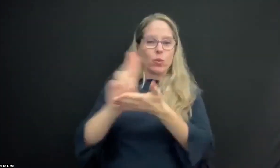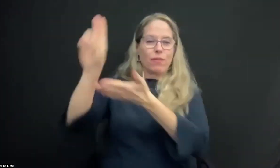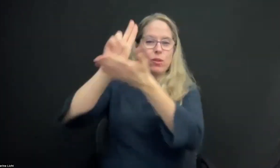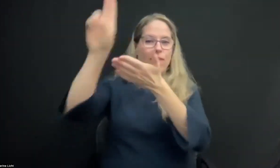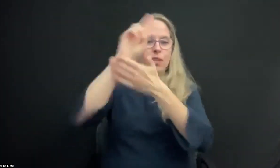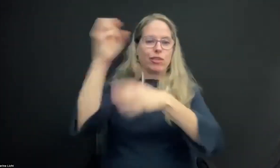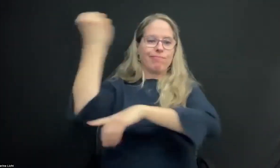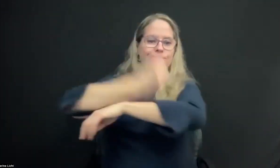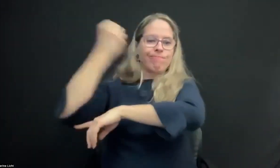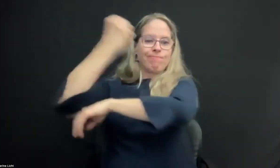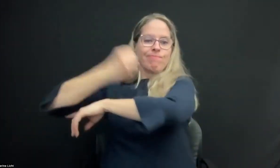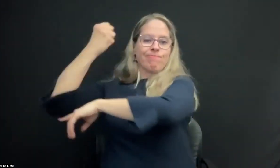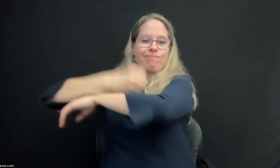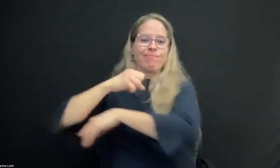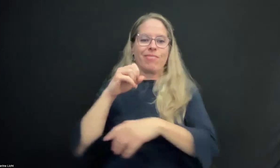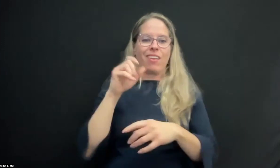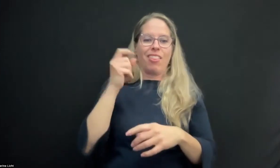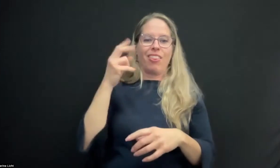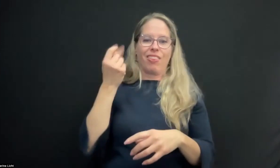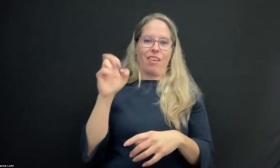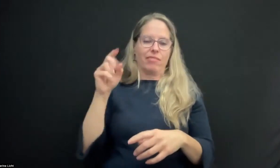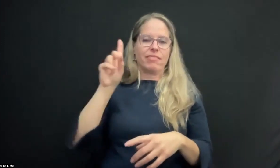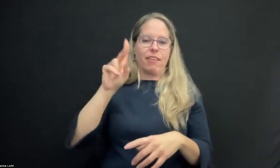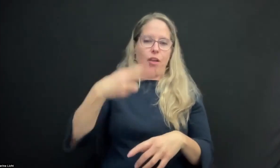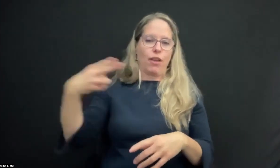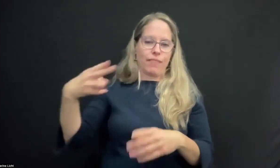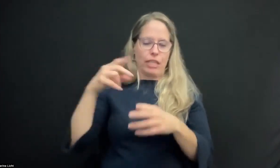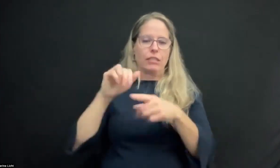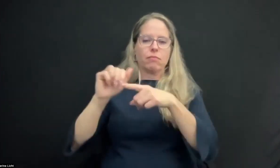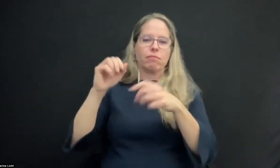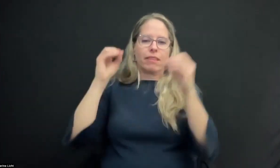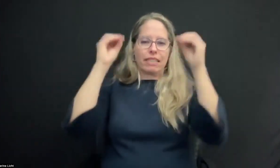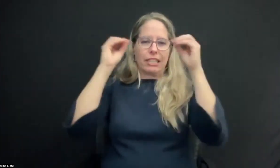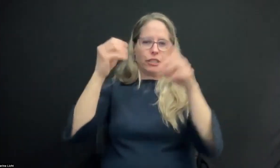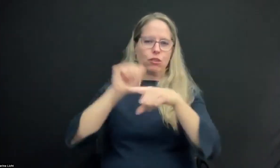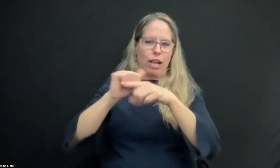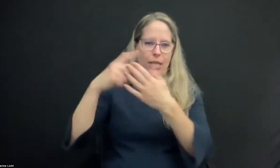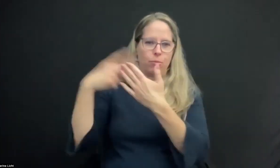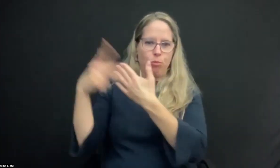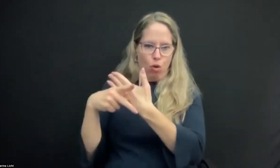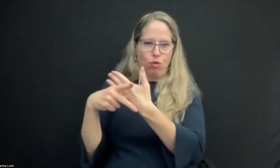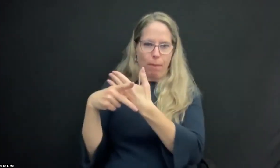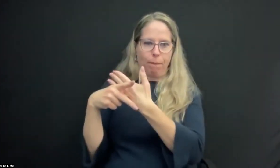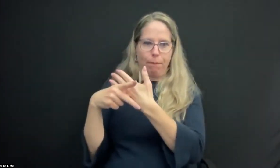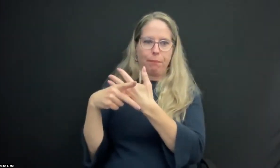that some of the universities providing deaf and hard of hearing teaching credential programs